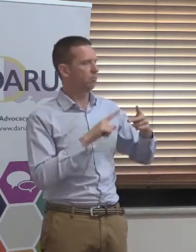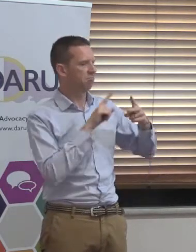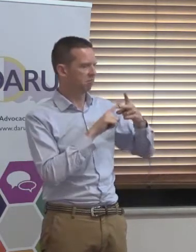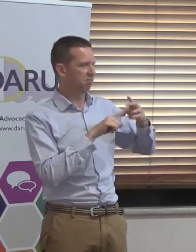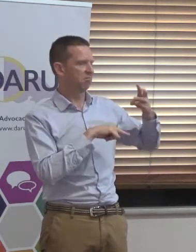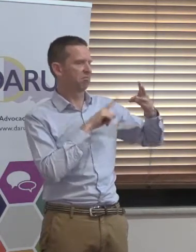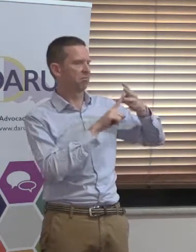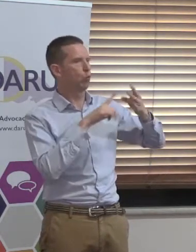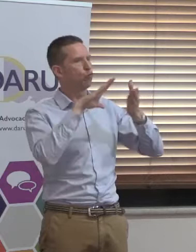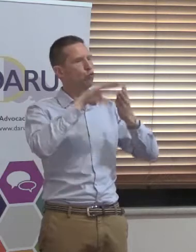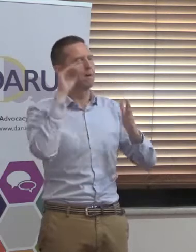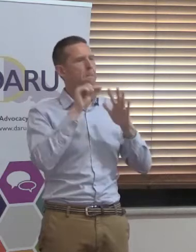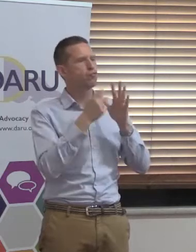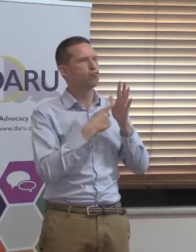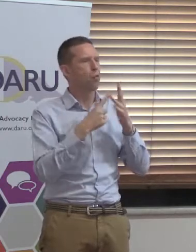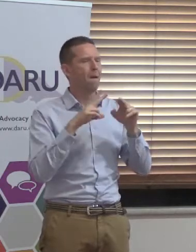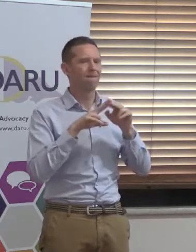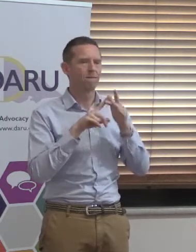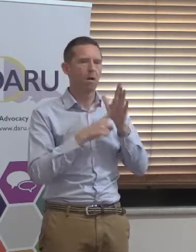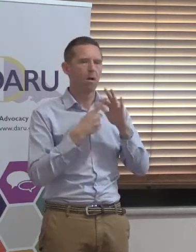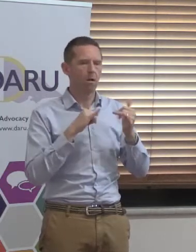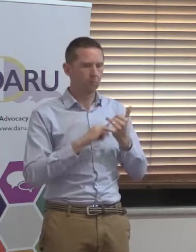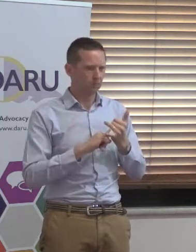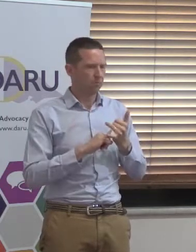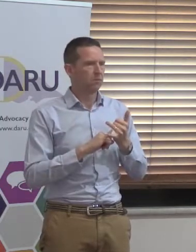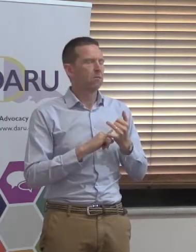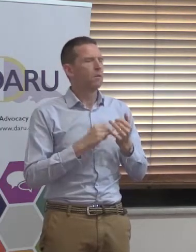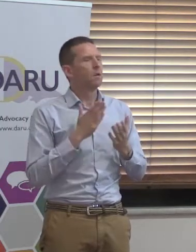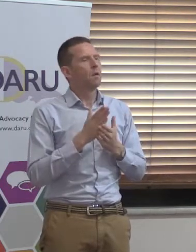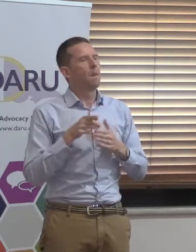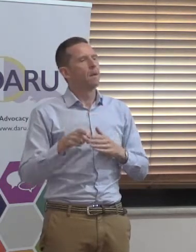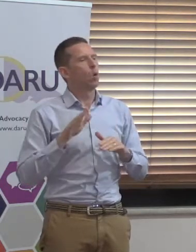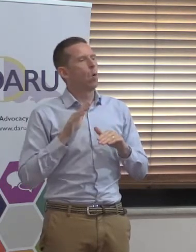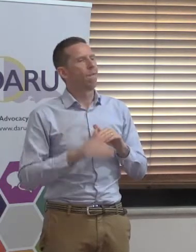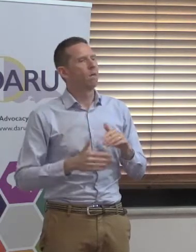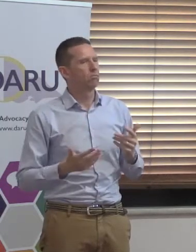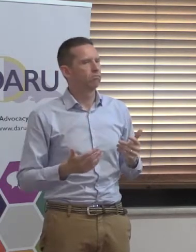profiles, which is pretty much all about